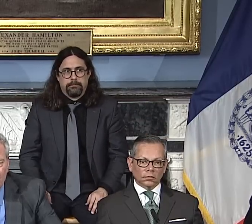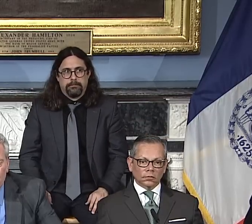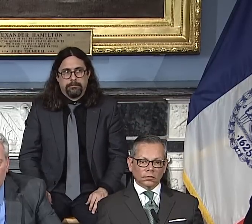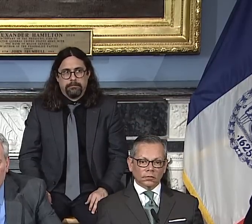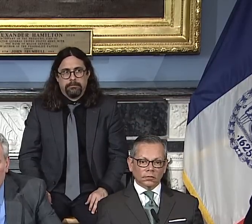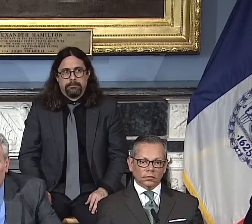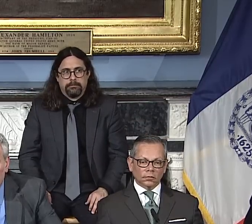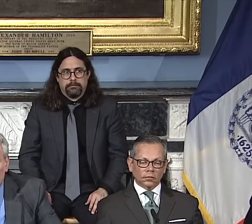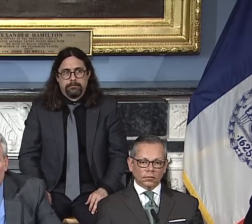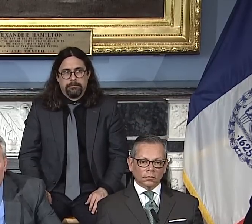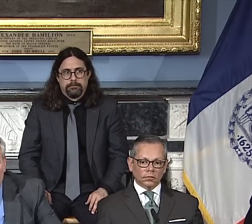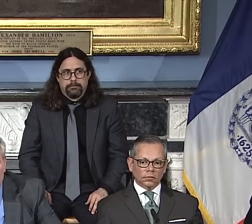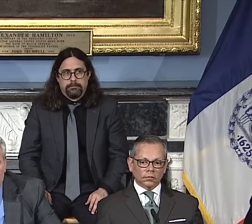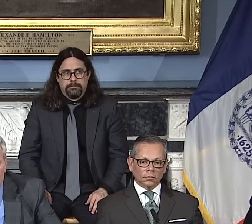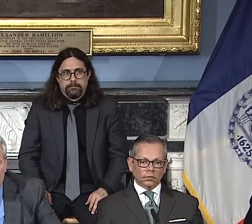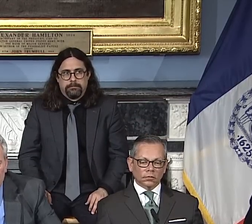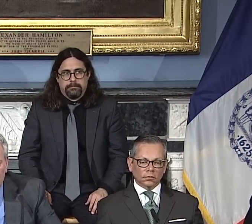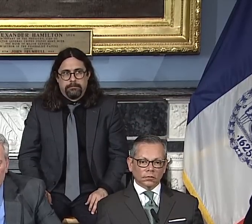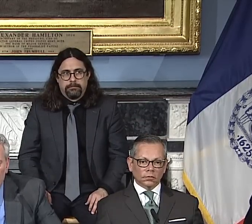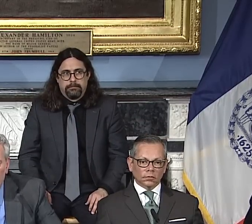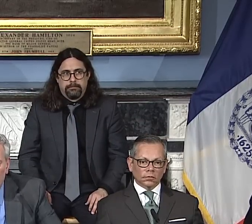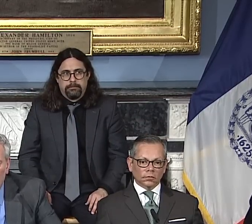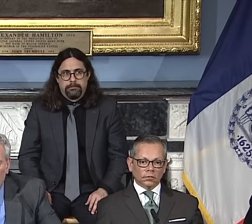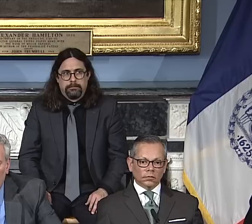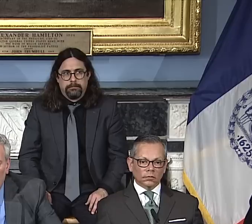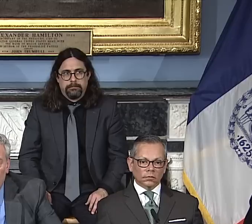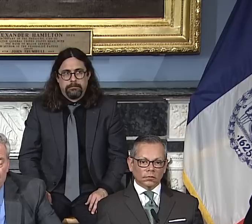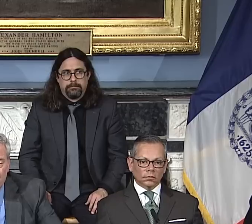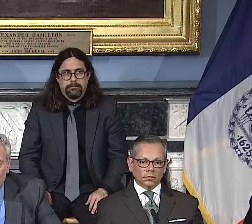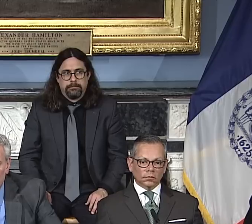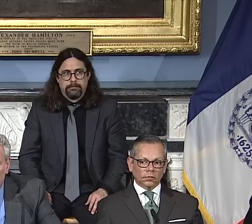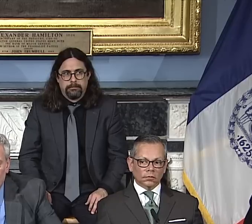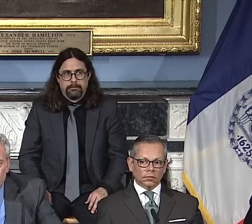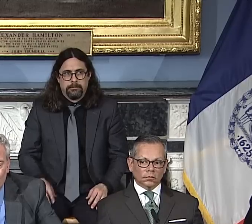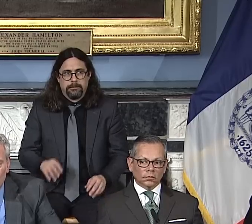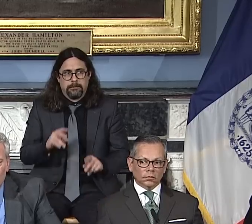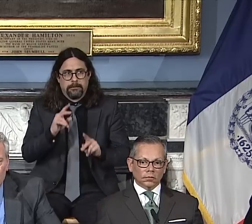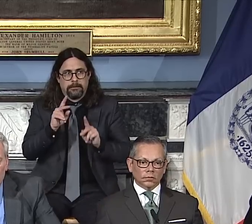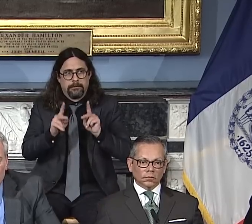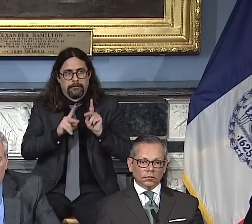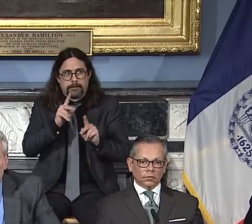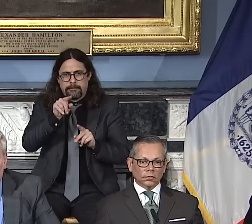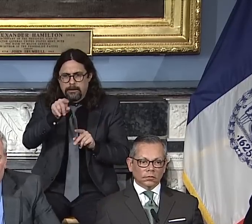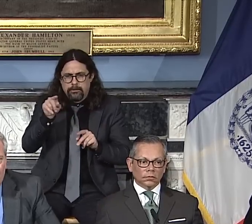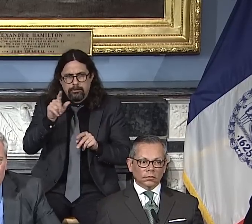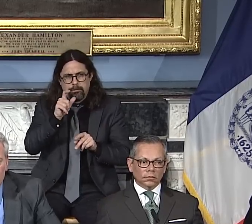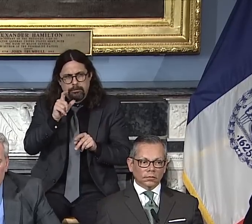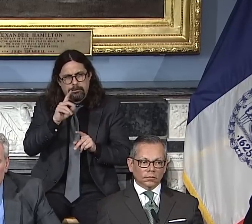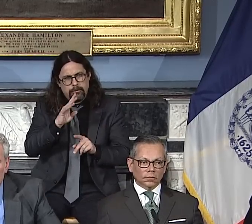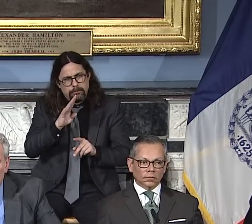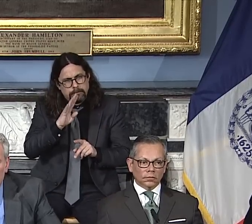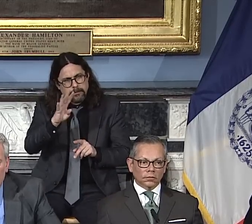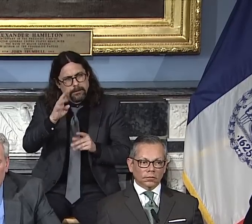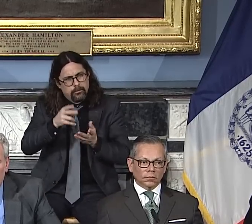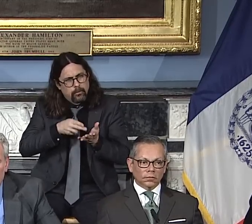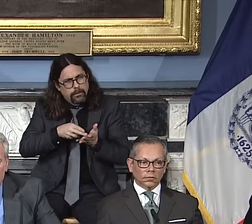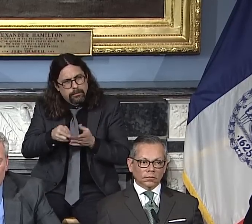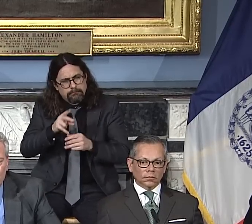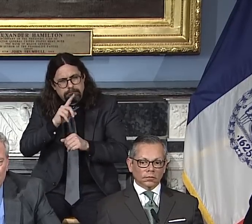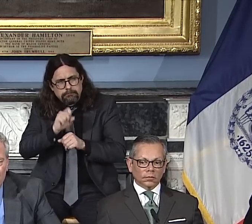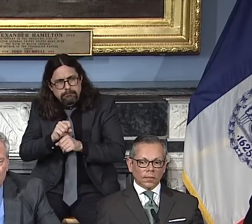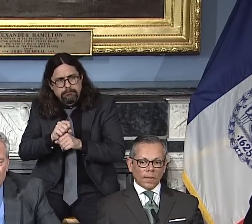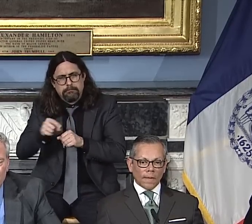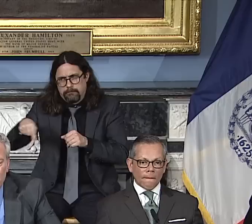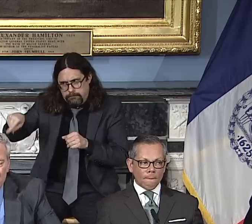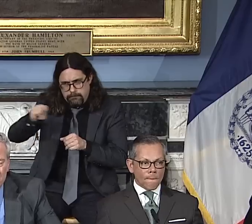opportunity to be a part of the solution. And I certainly feel that strongly about New Yorkers. They don't want anything